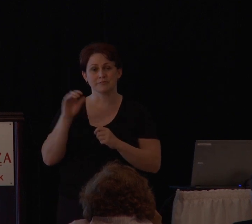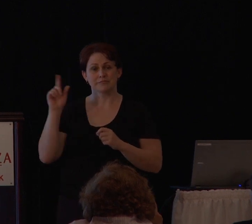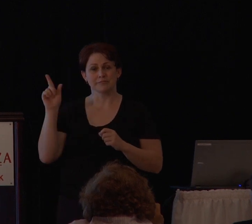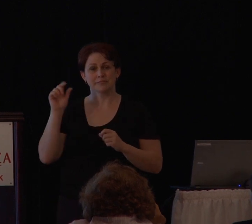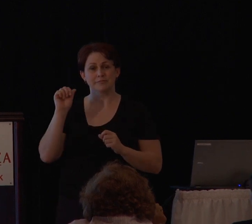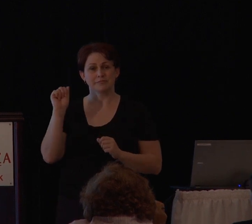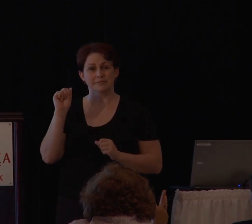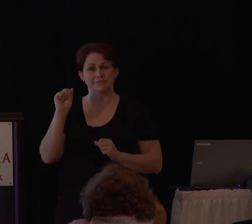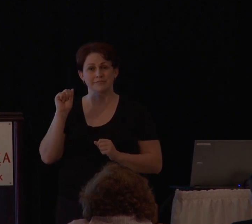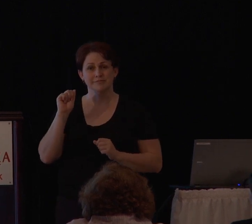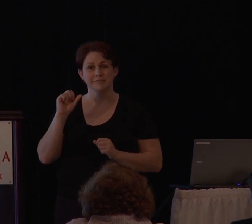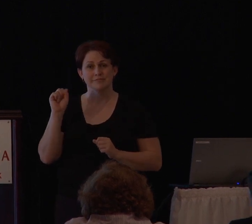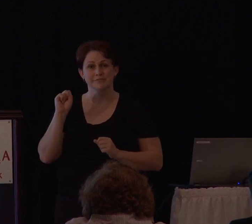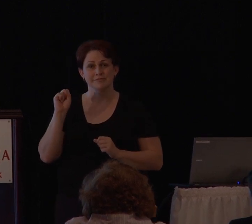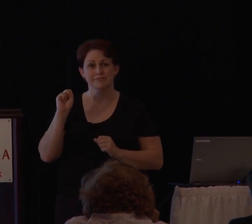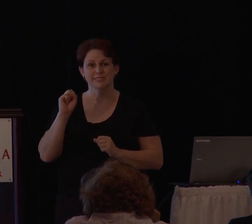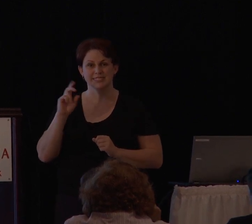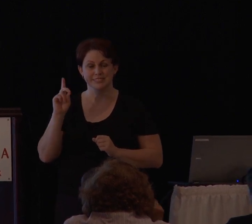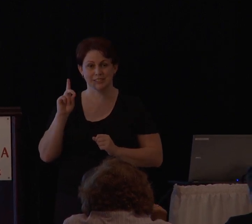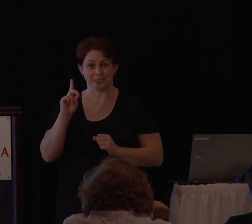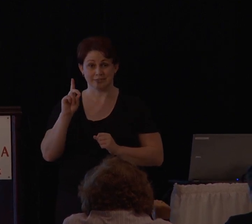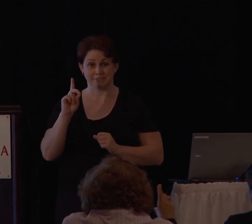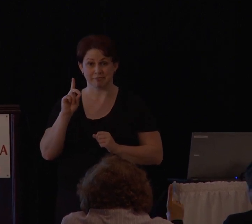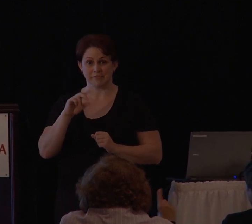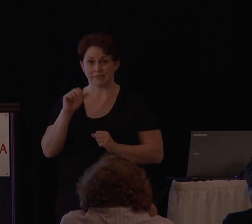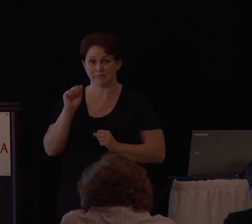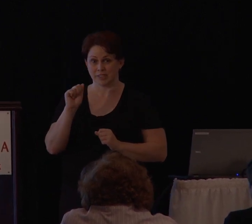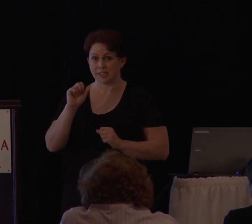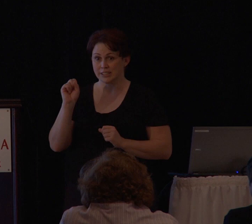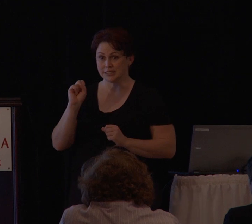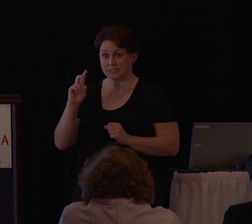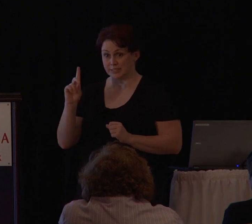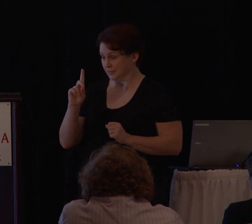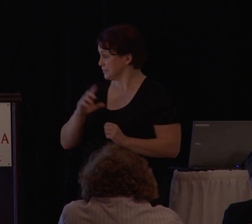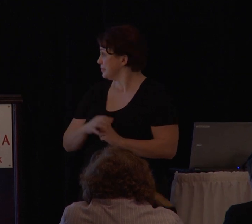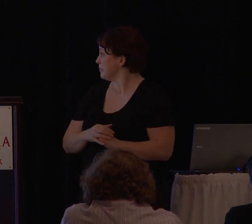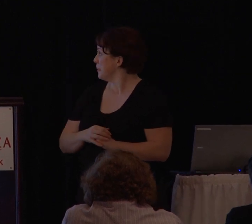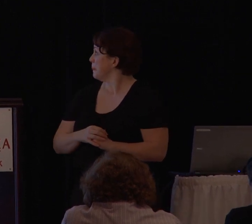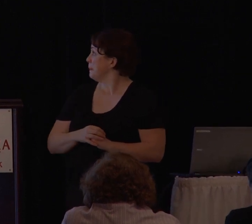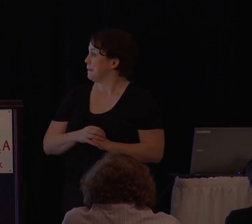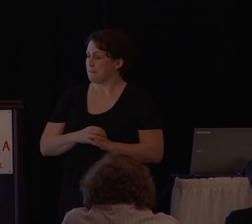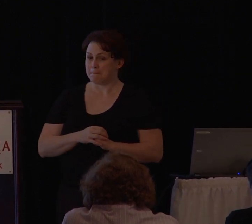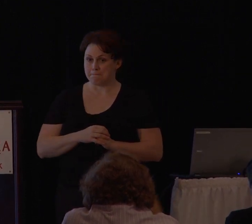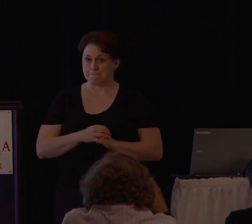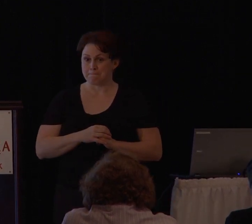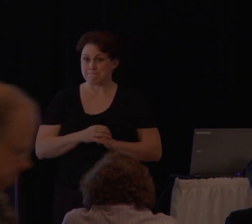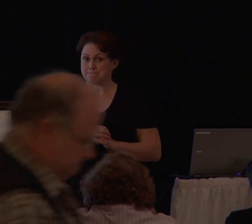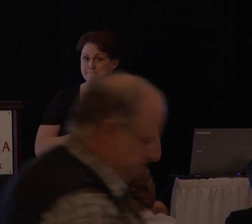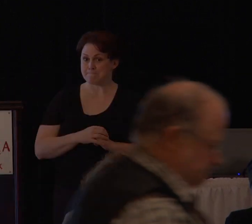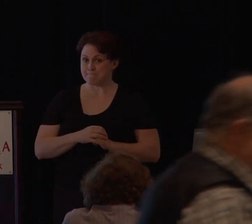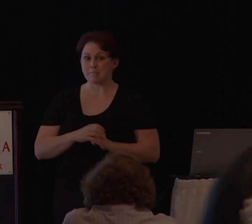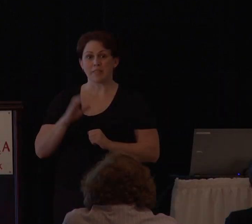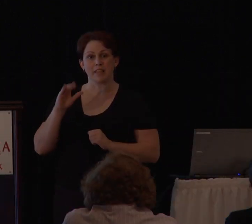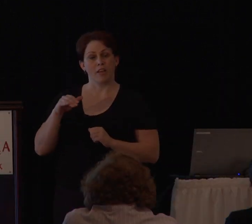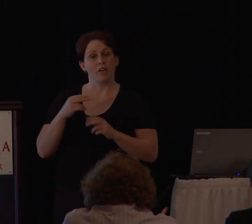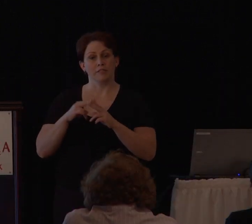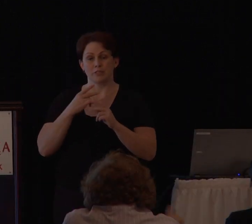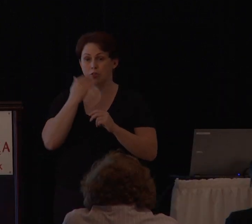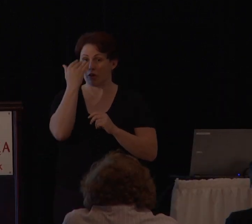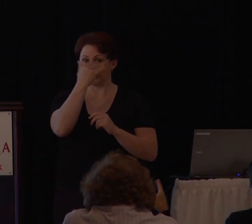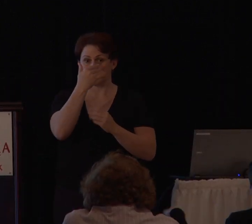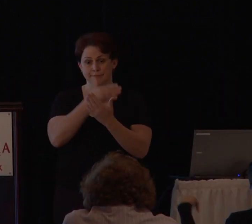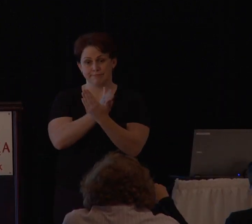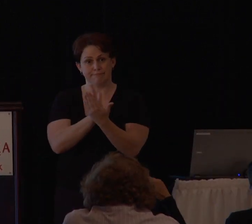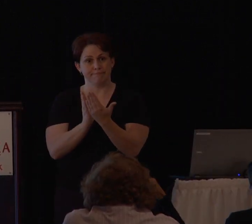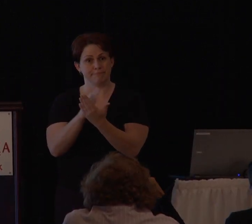you are familiar with it, and I'm happy to go into further detail if you want later. It is one of the most common